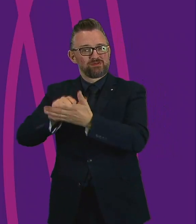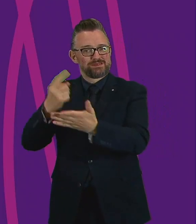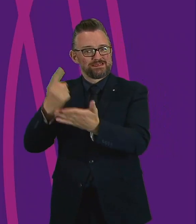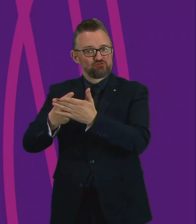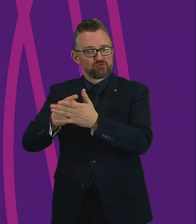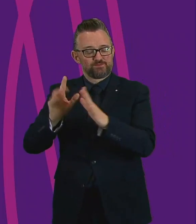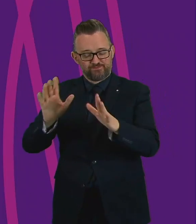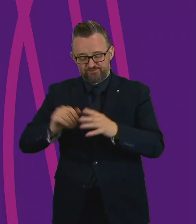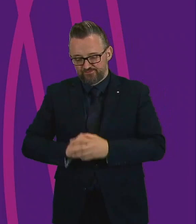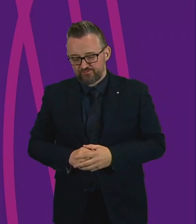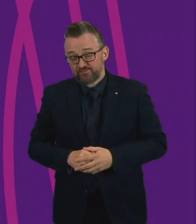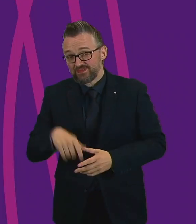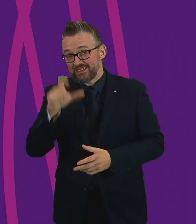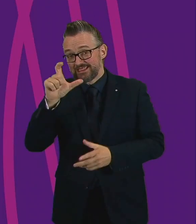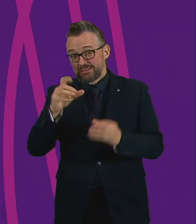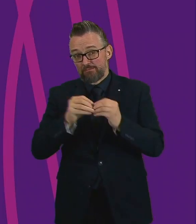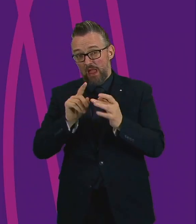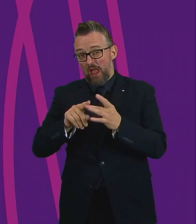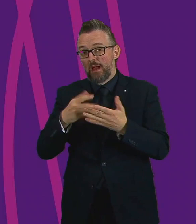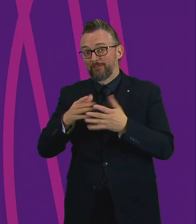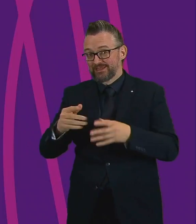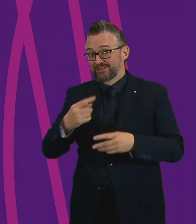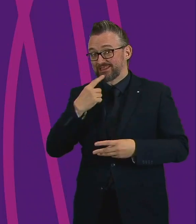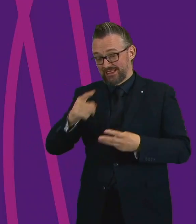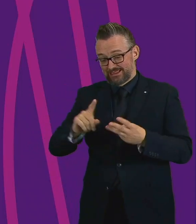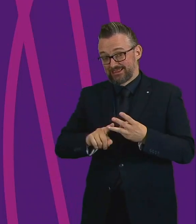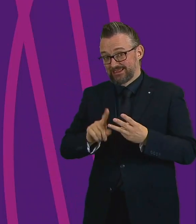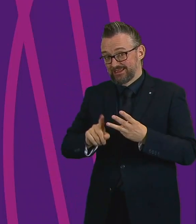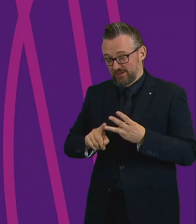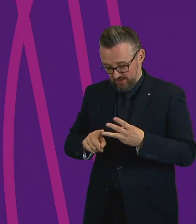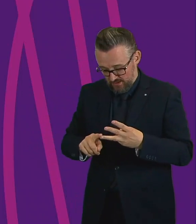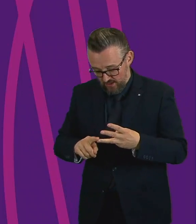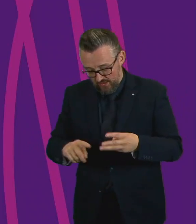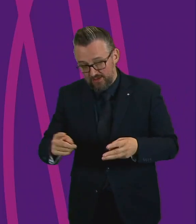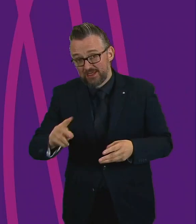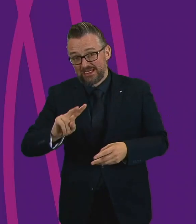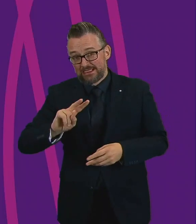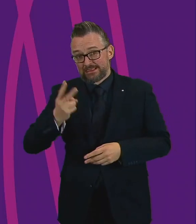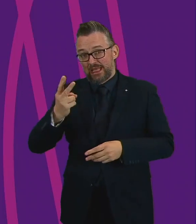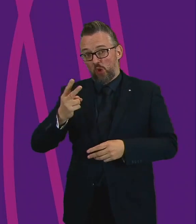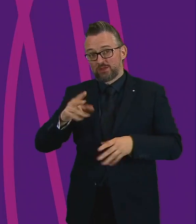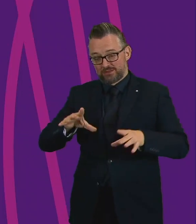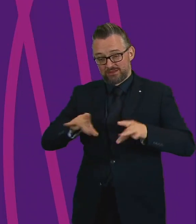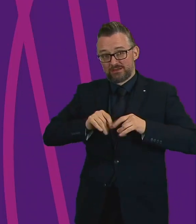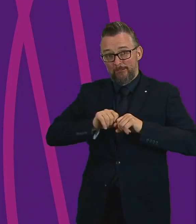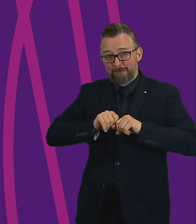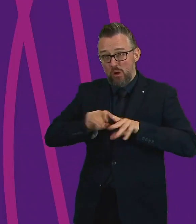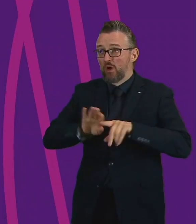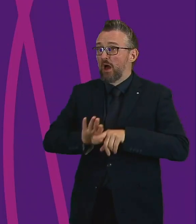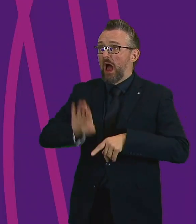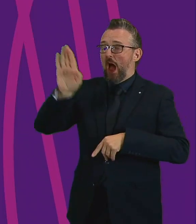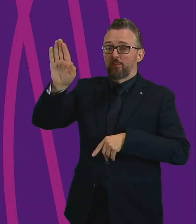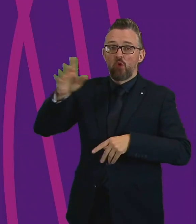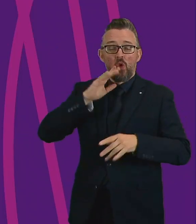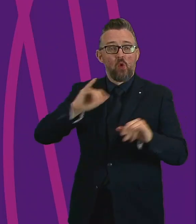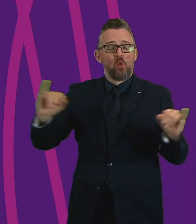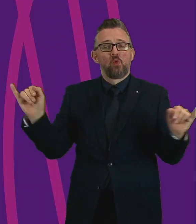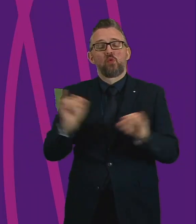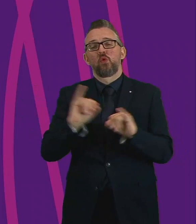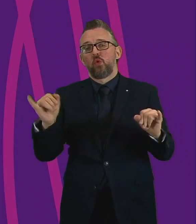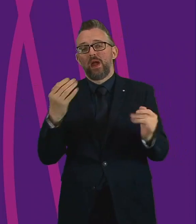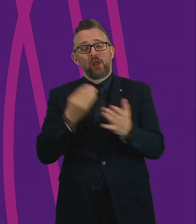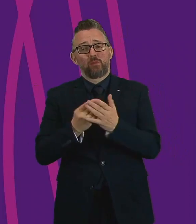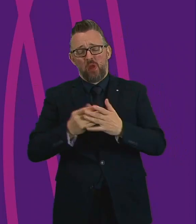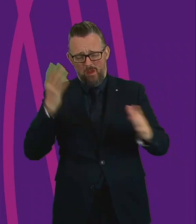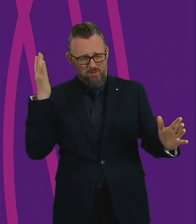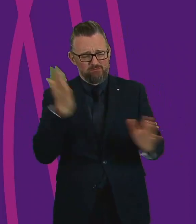third thing is that the CBI have pointed out, quite rightly, that a second peak would be a hammer blow to the economy. it